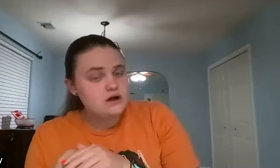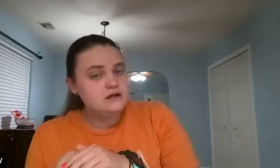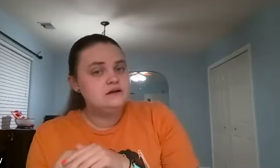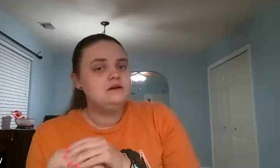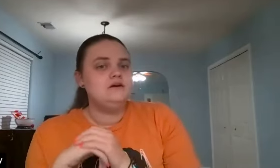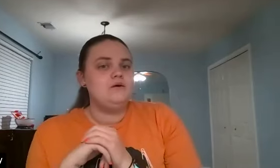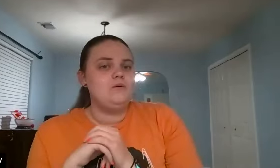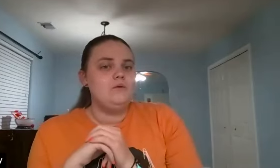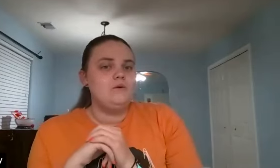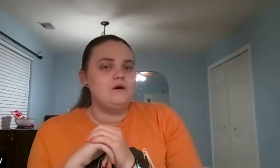on? Or